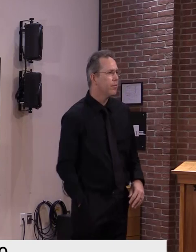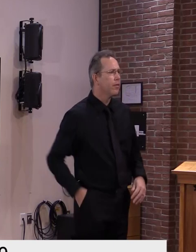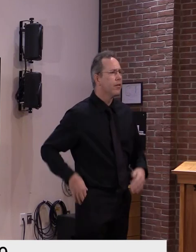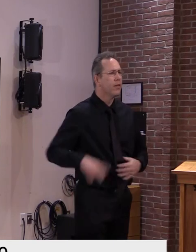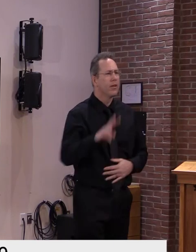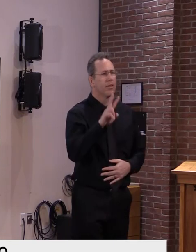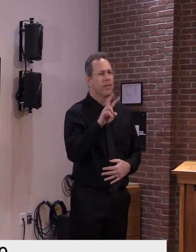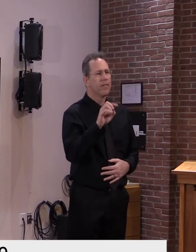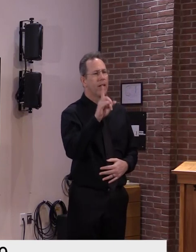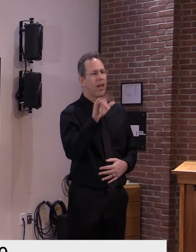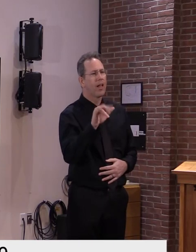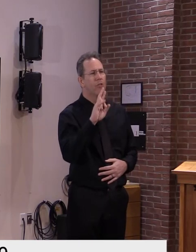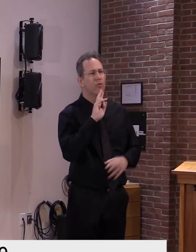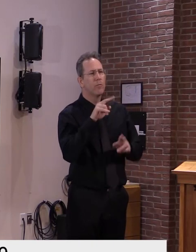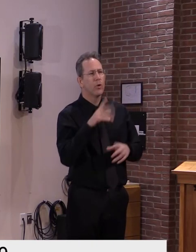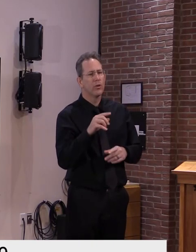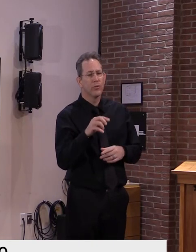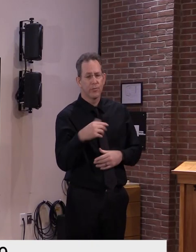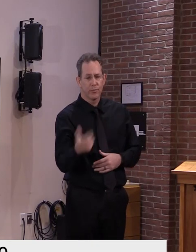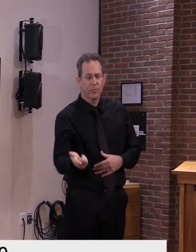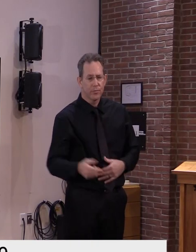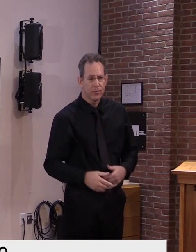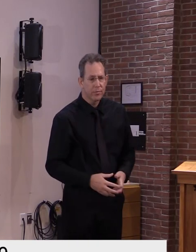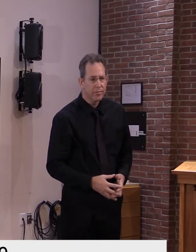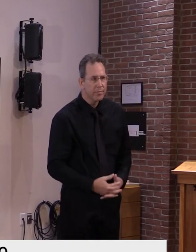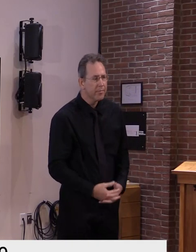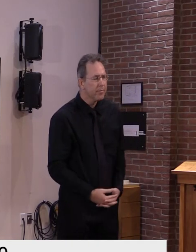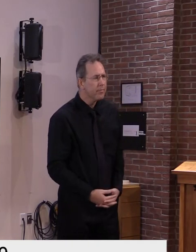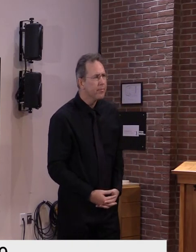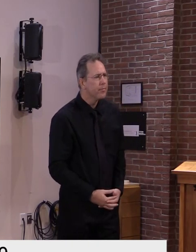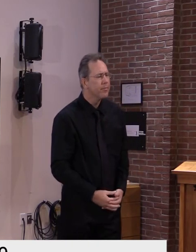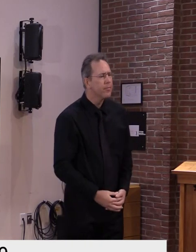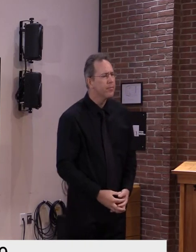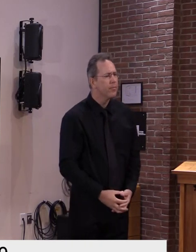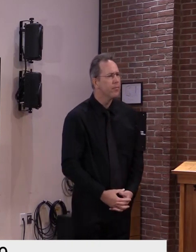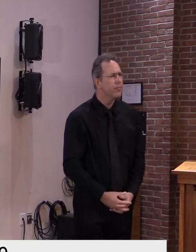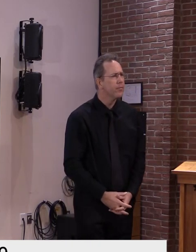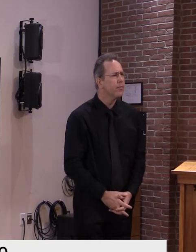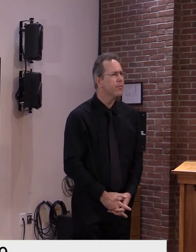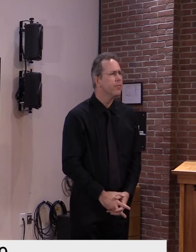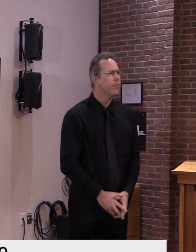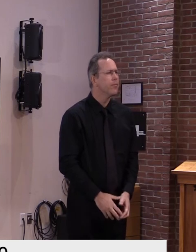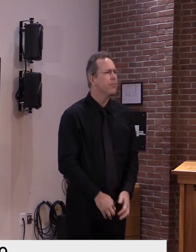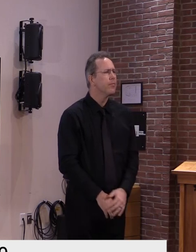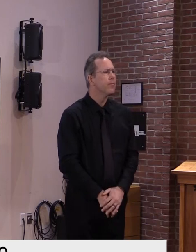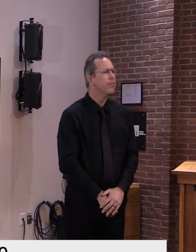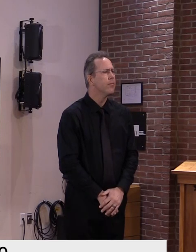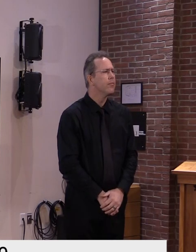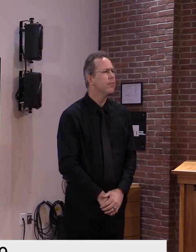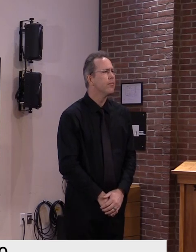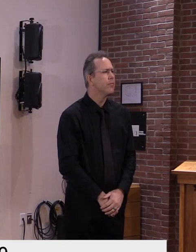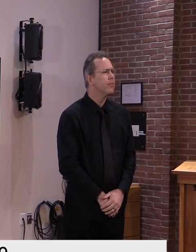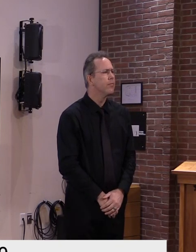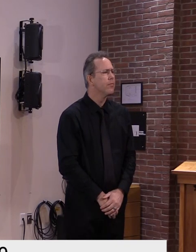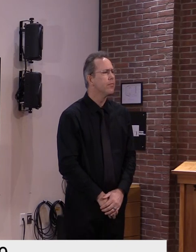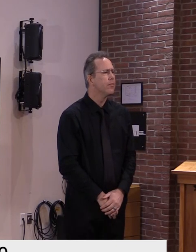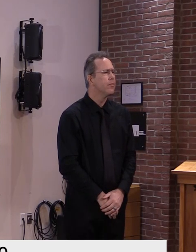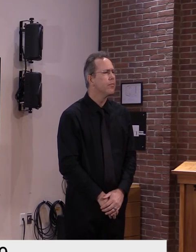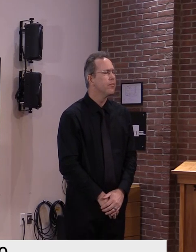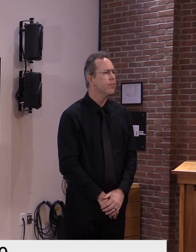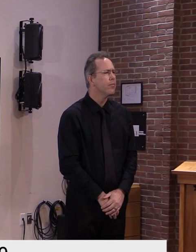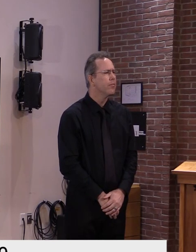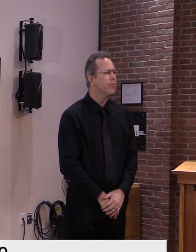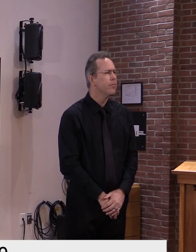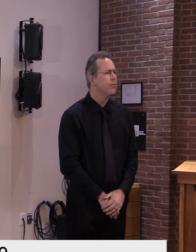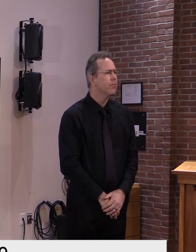Hi, thanks for taking my call. There's a very visible increase in testing availability in our community and other parts of central Vermont, including drive-up